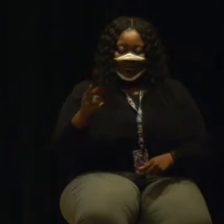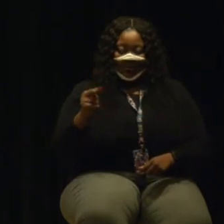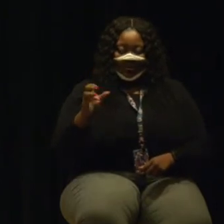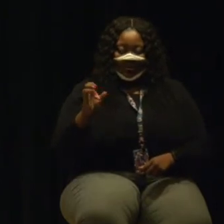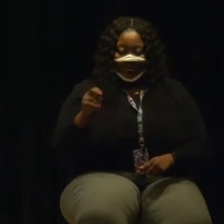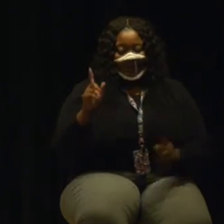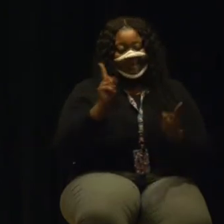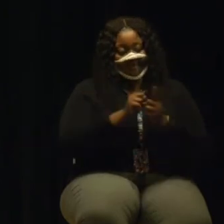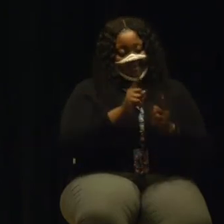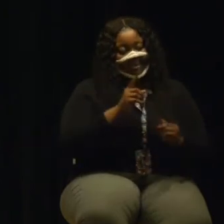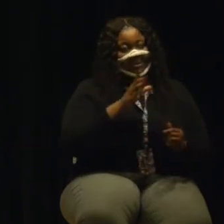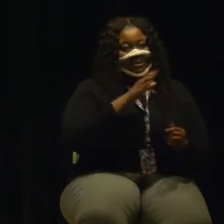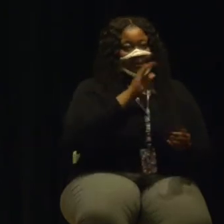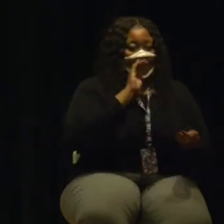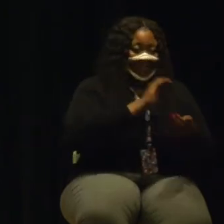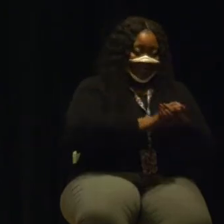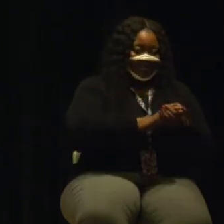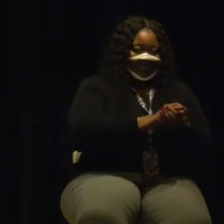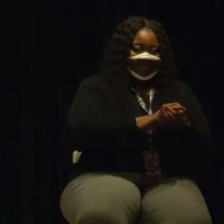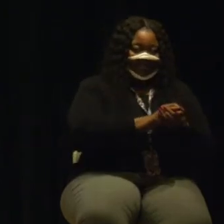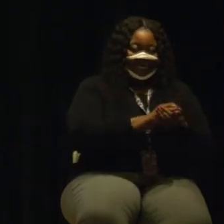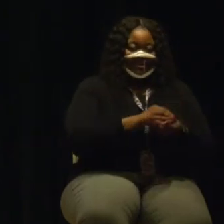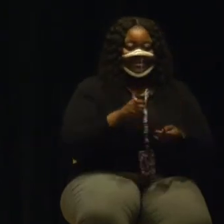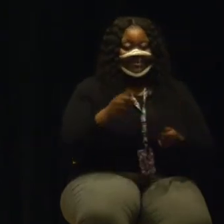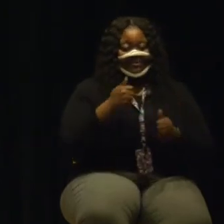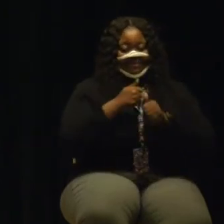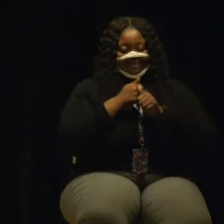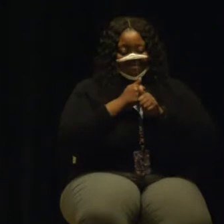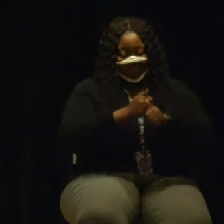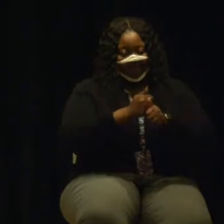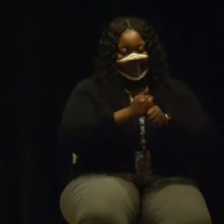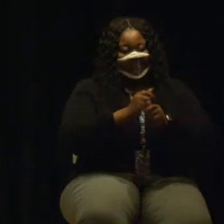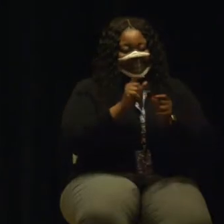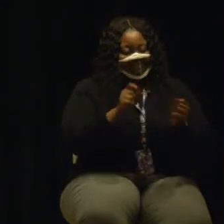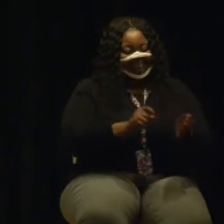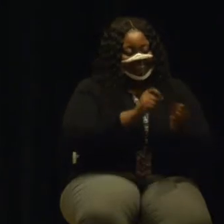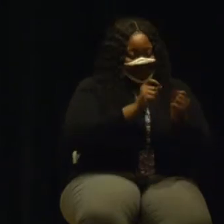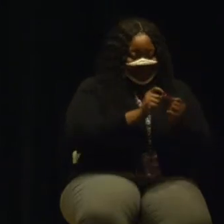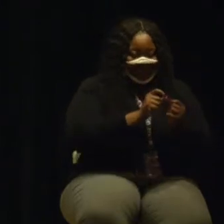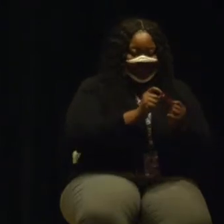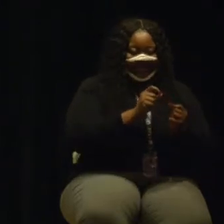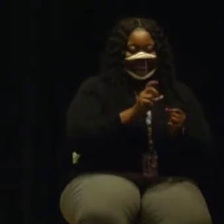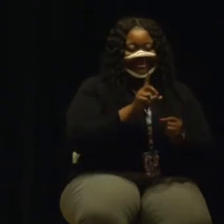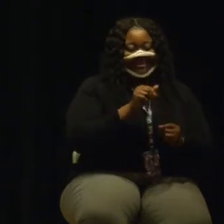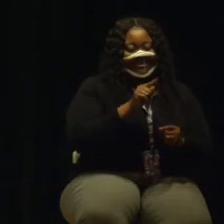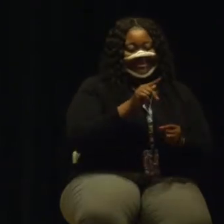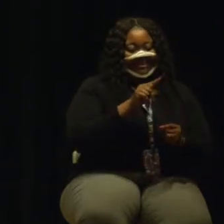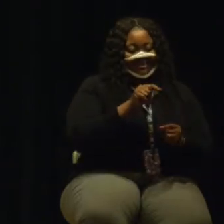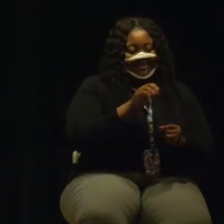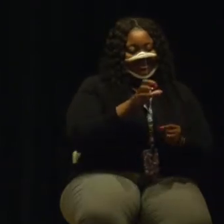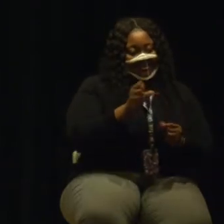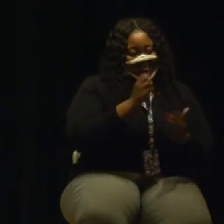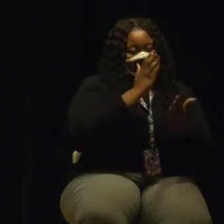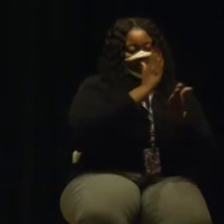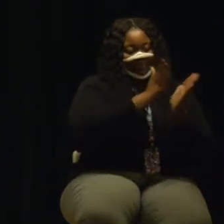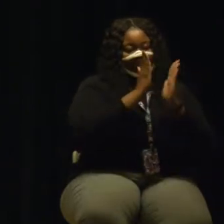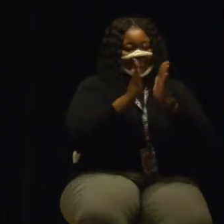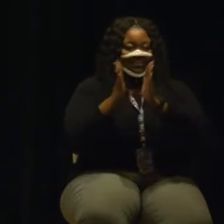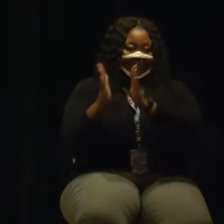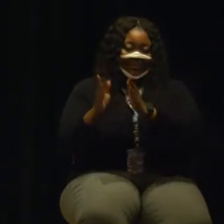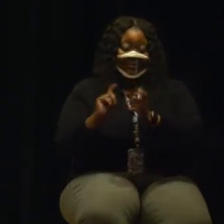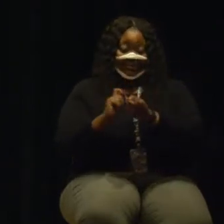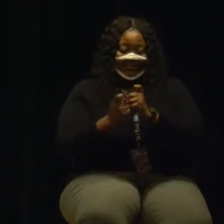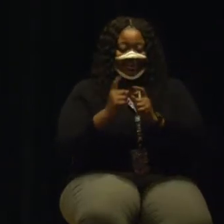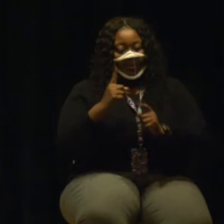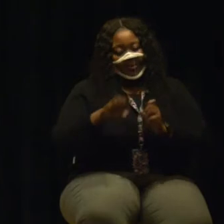you know, followed the actual chronology, she wouldn't have been in it as much as I wanted her to be. So we changed when they met just by 1 year so that she could be